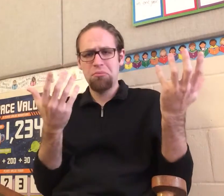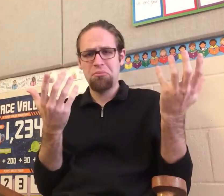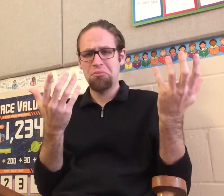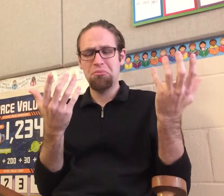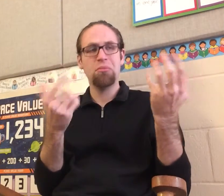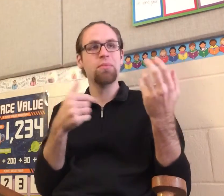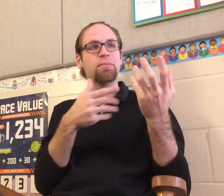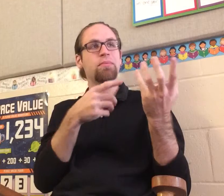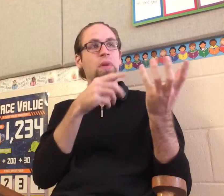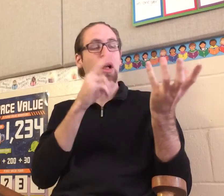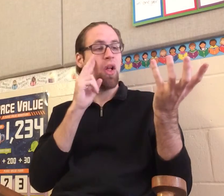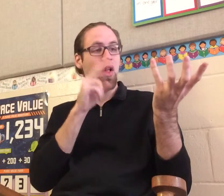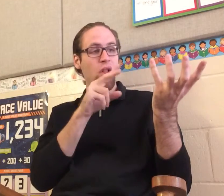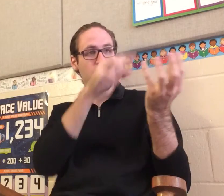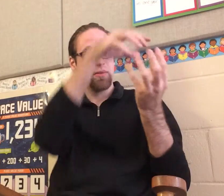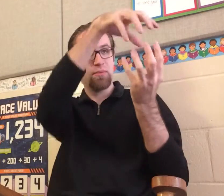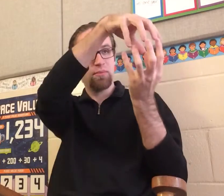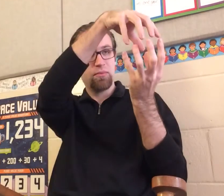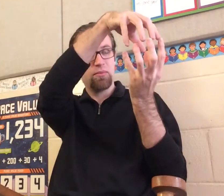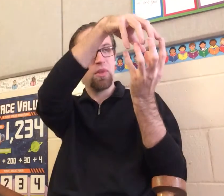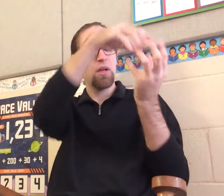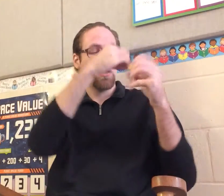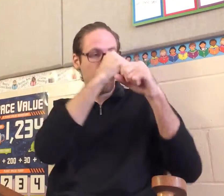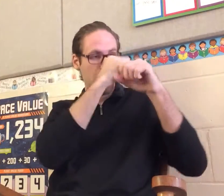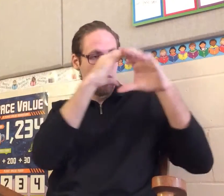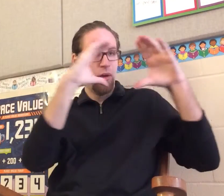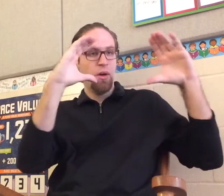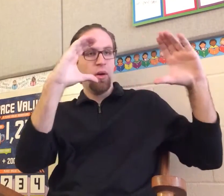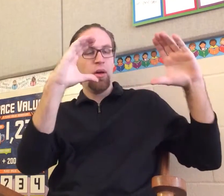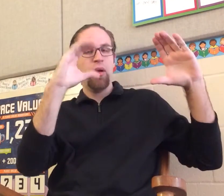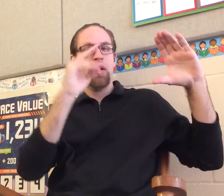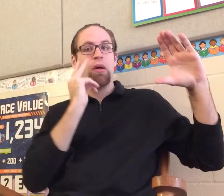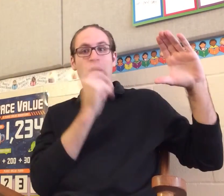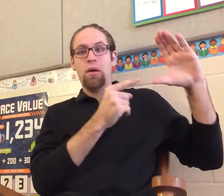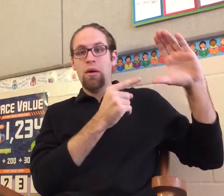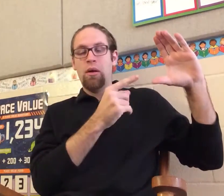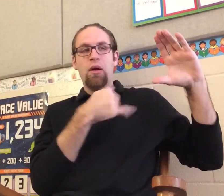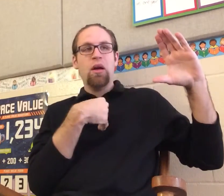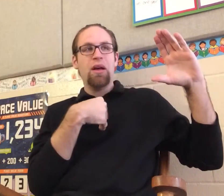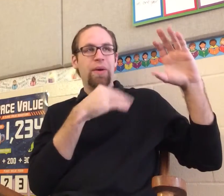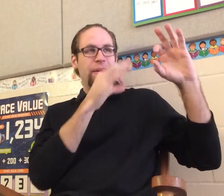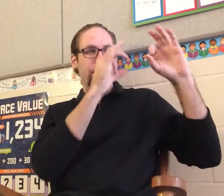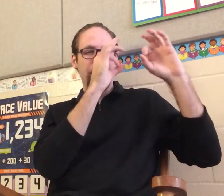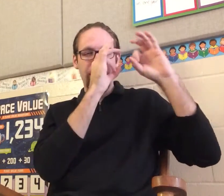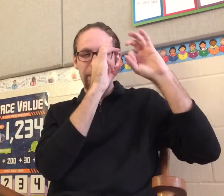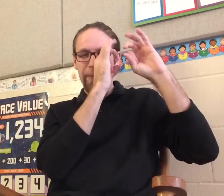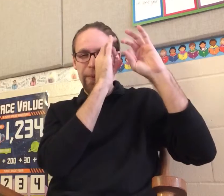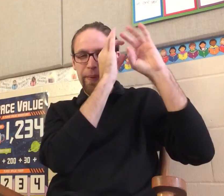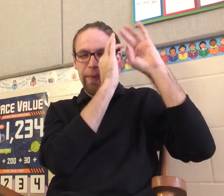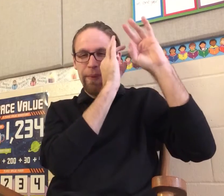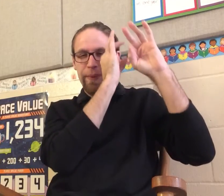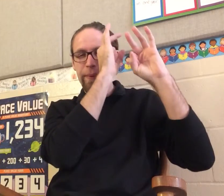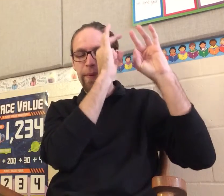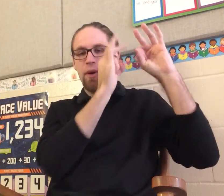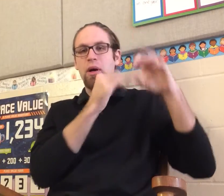If you look at an eggshell under a magnifying glass, you will see that it has tiny holes called pores that allow oxygen